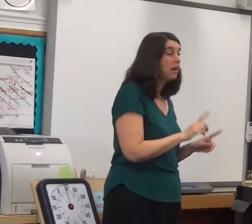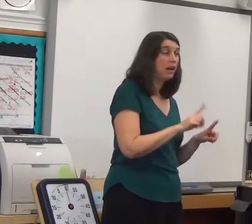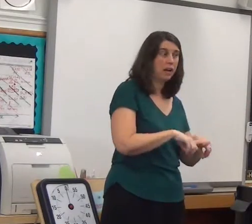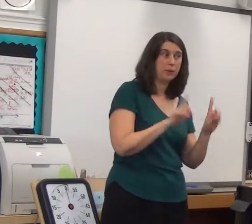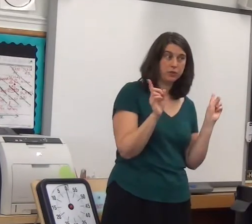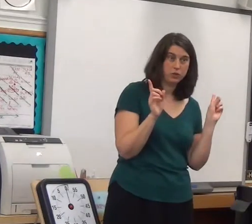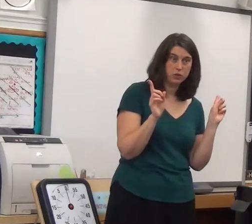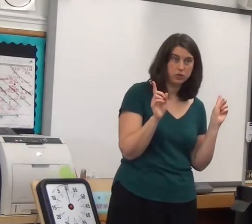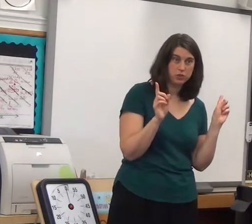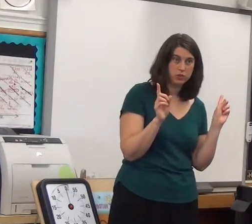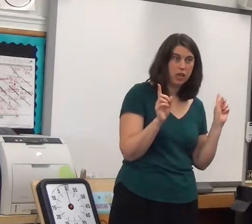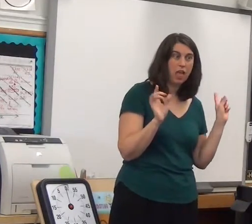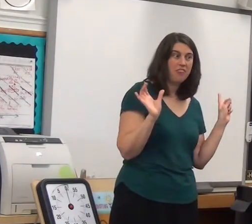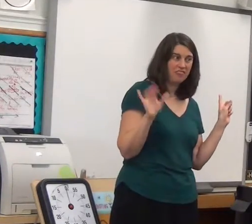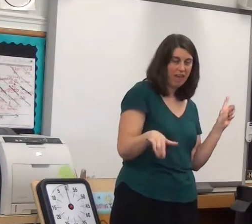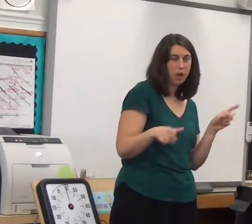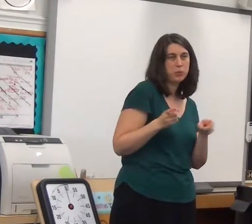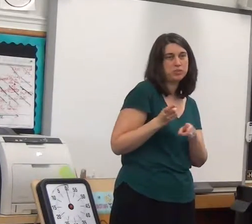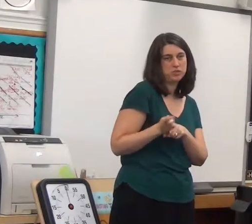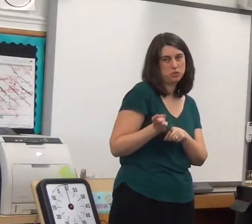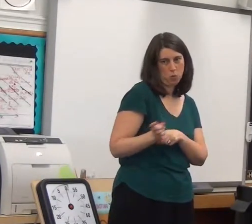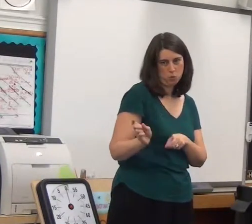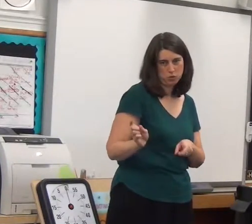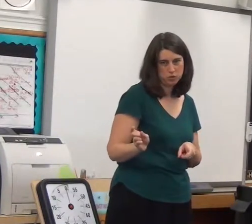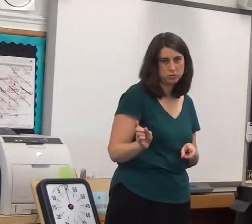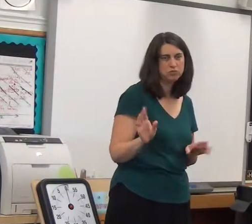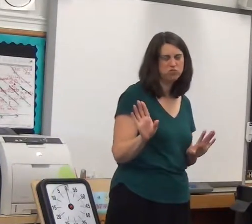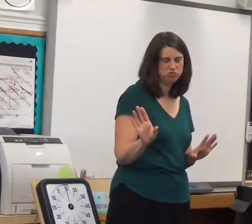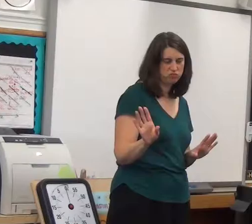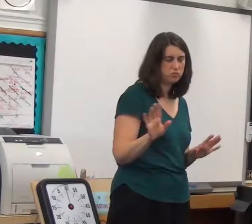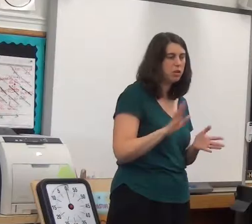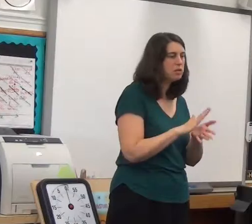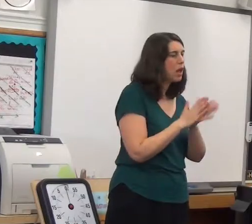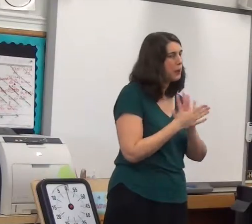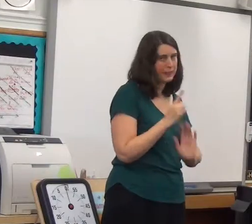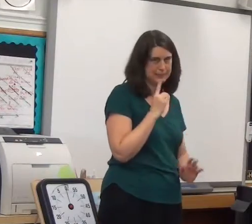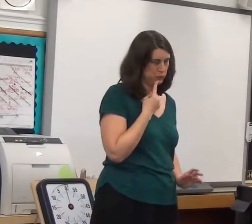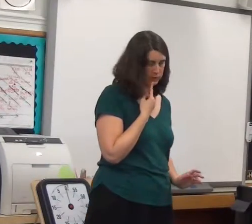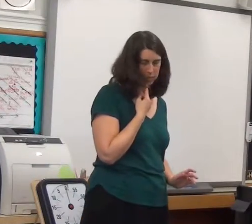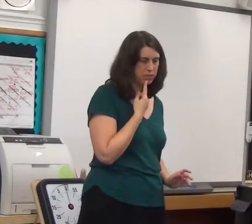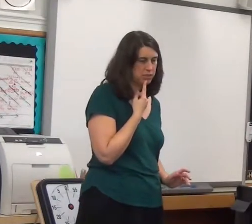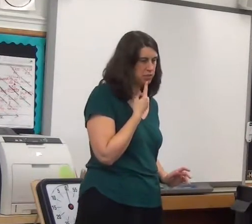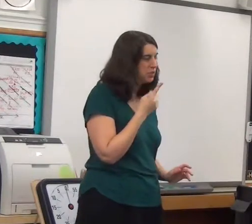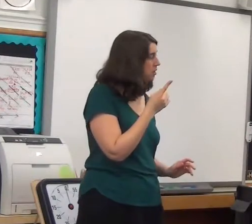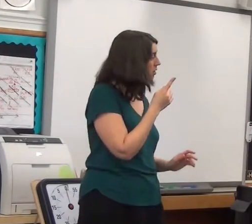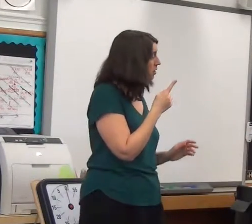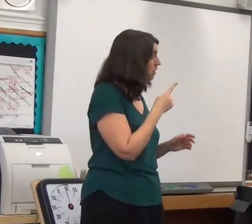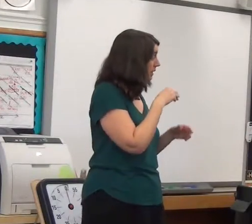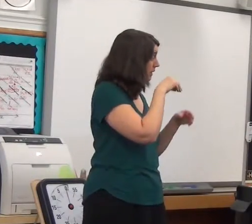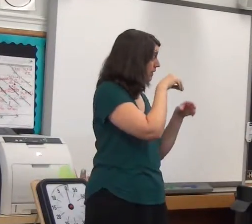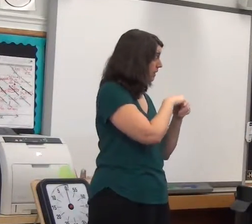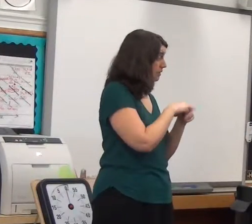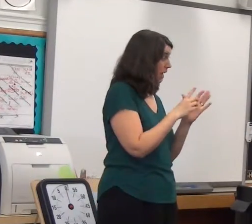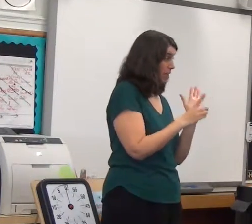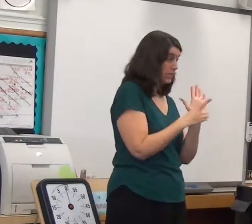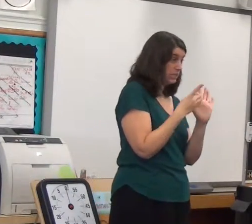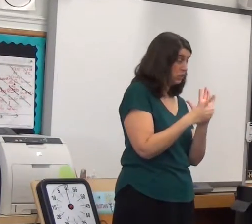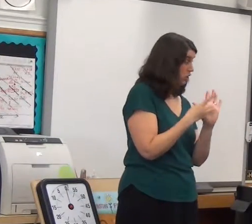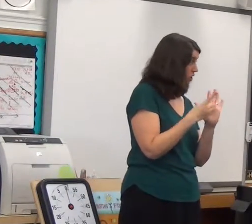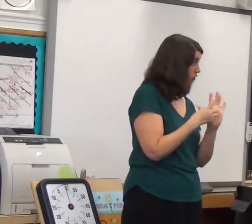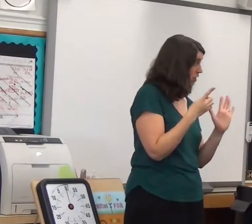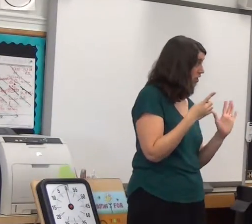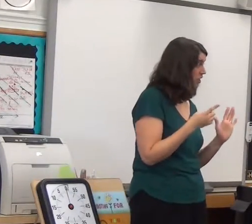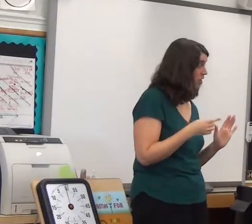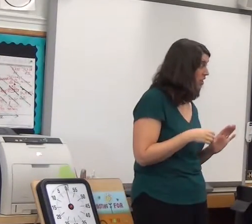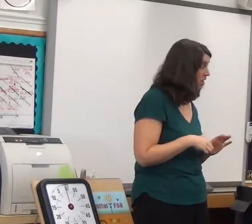However, that was the joke. We're going to get serious now, because inside of the dictionary,